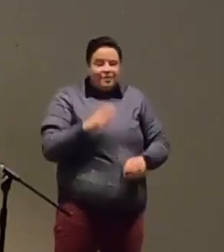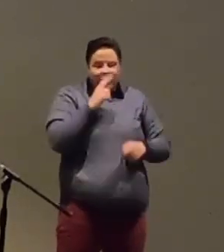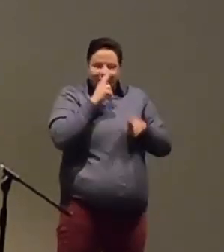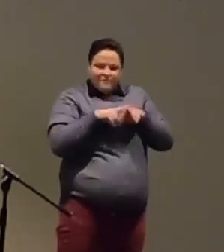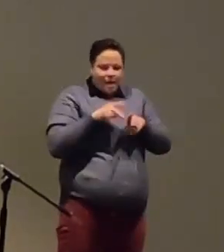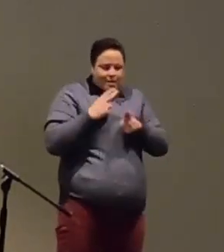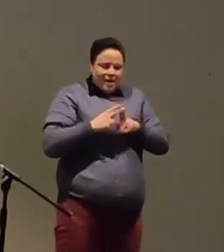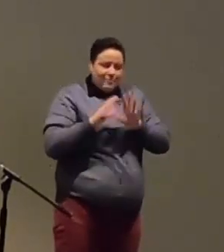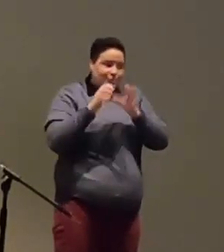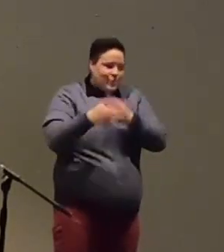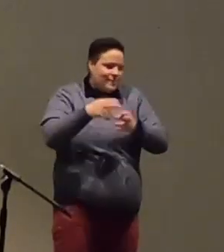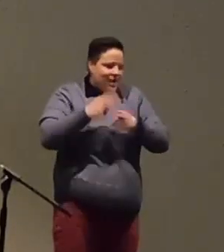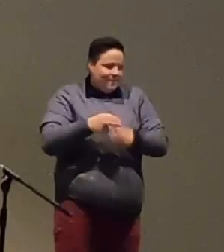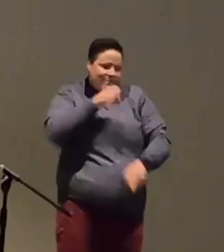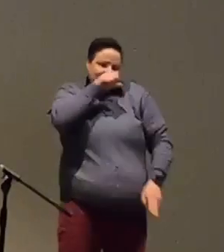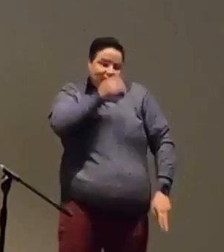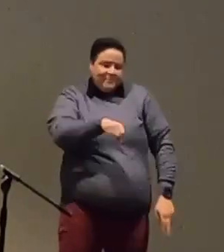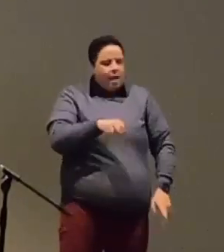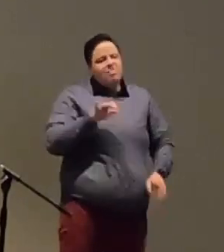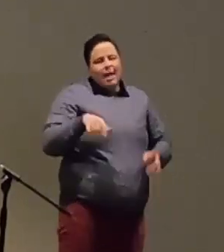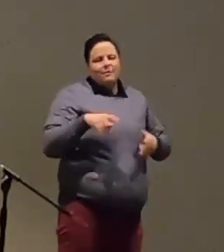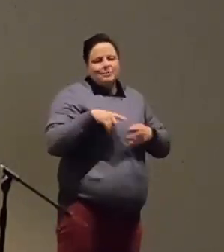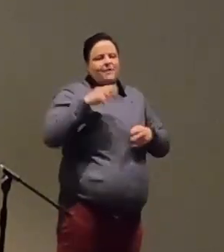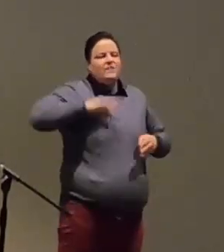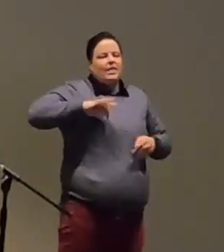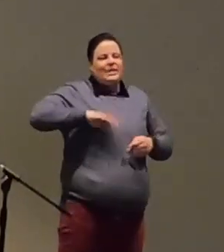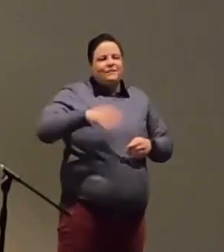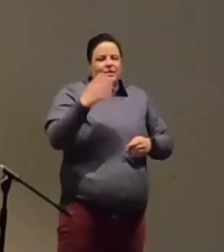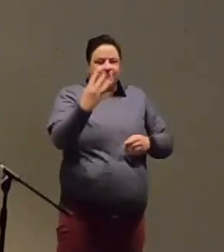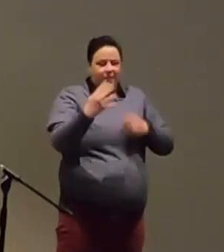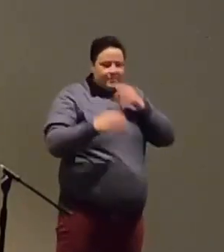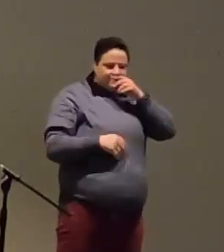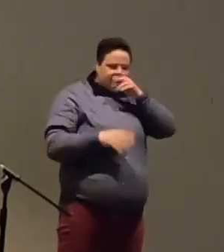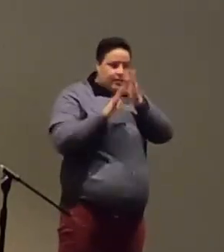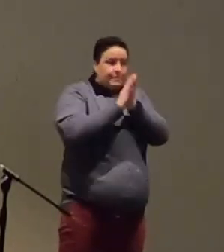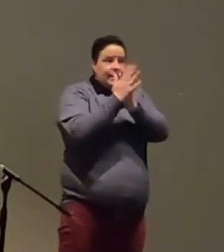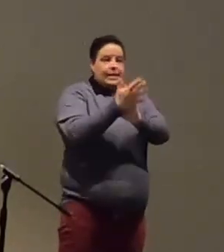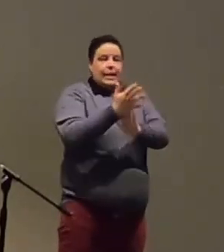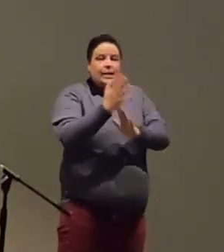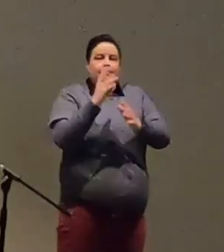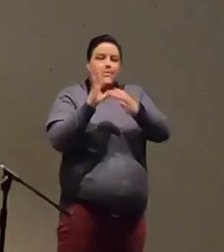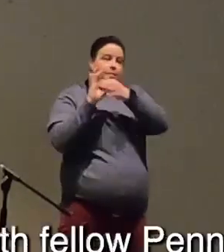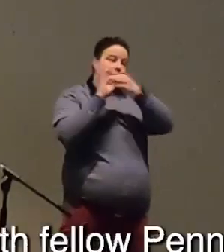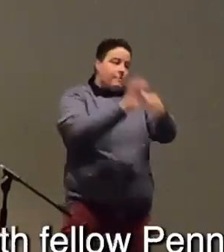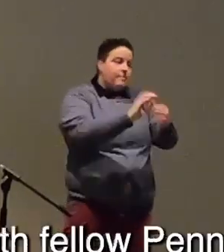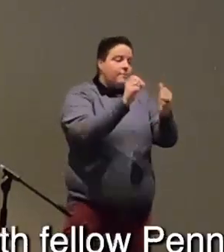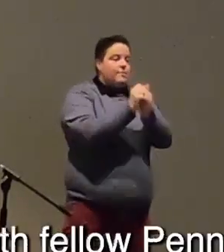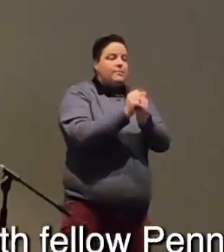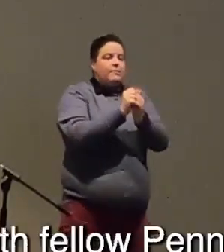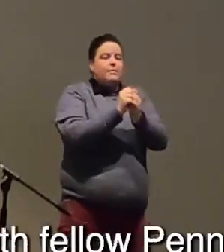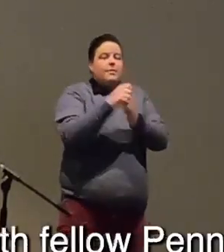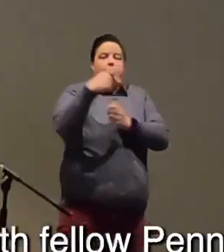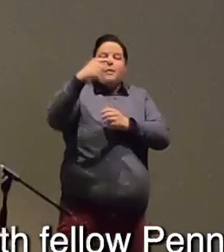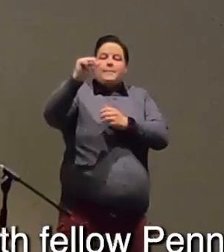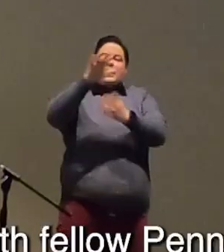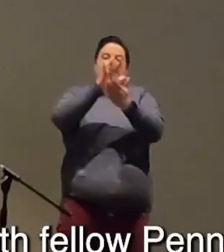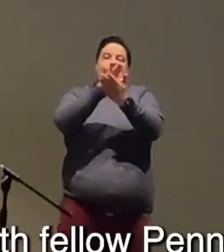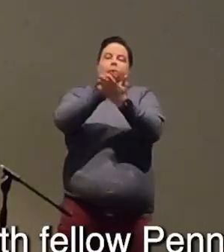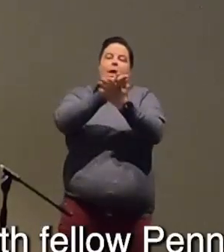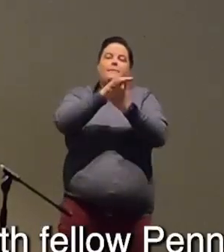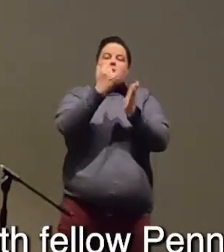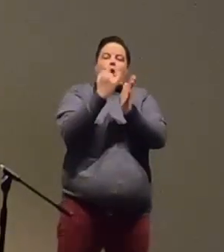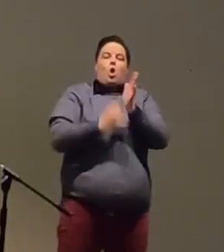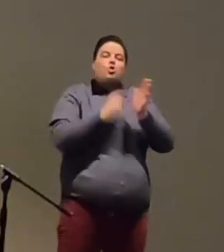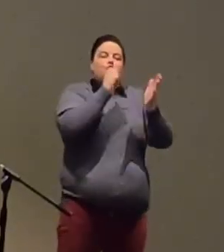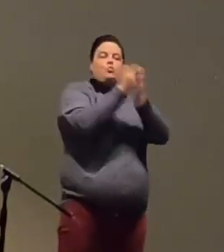like group names, so this was one of them. They eventually became acquainted with fellow Pennsylvania Academy of